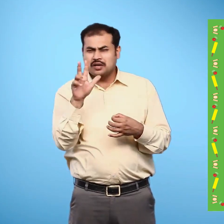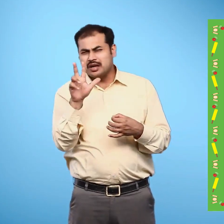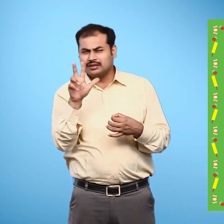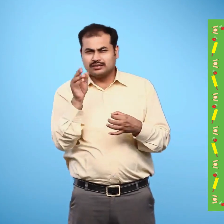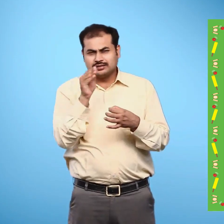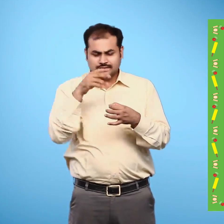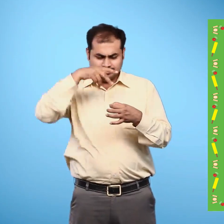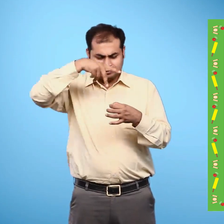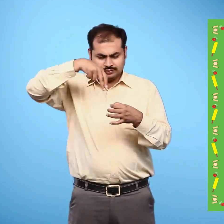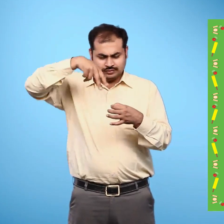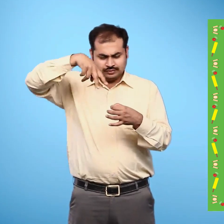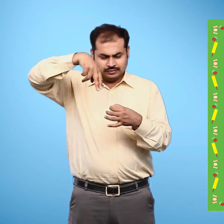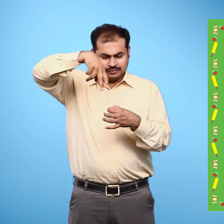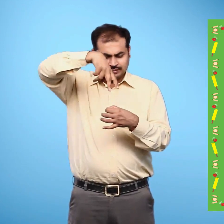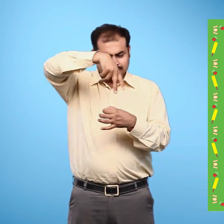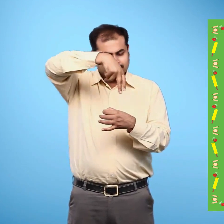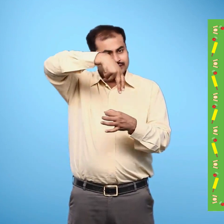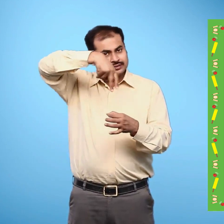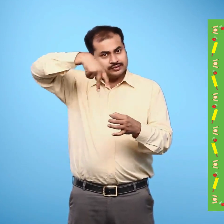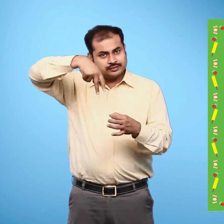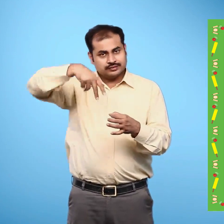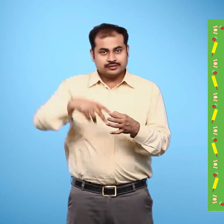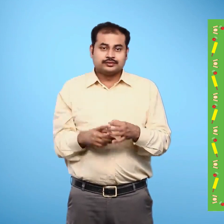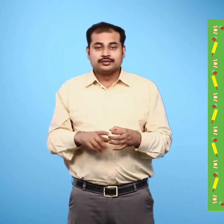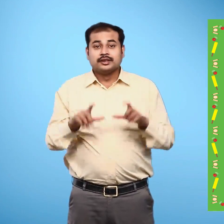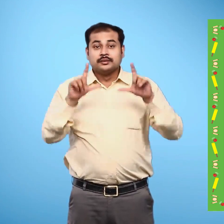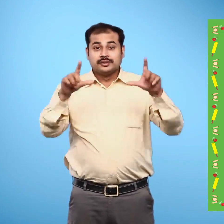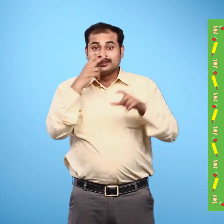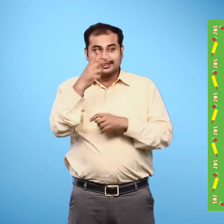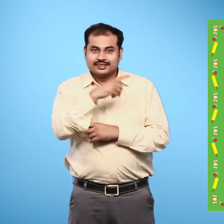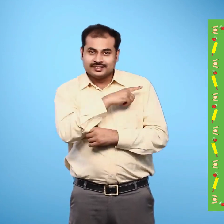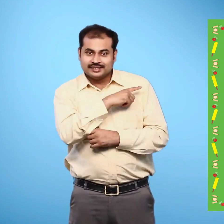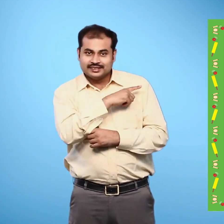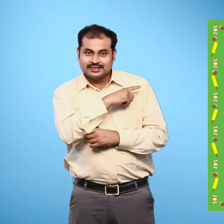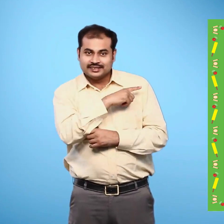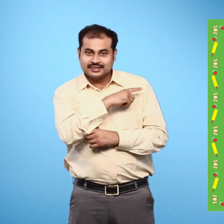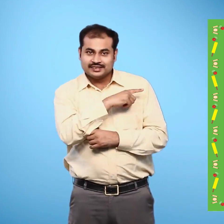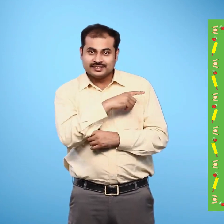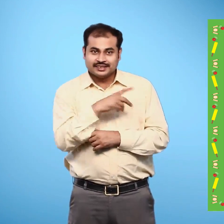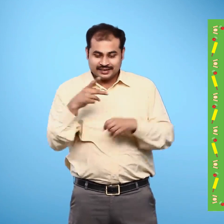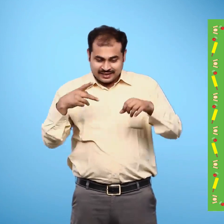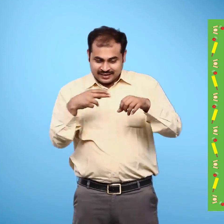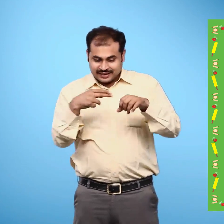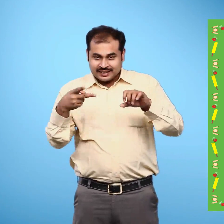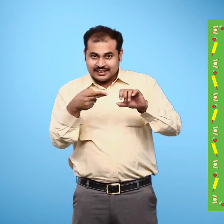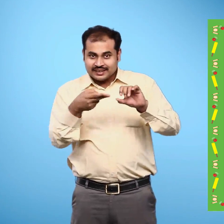Picture 4 has a scissor cutting strips at one end of the paper pipe as